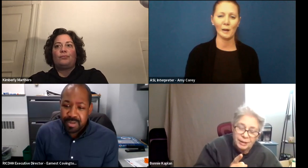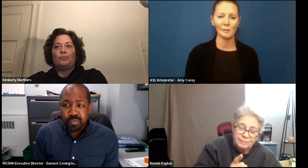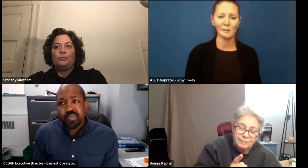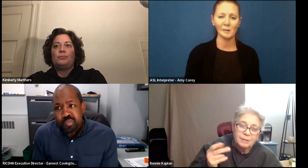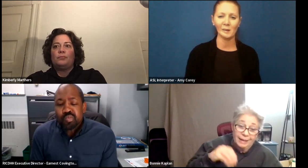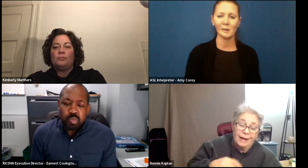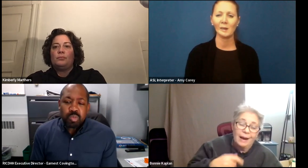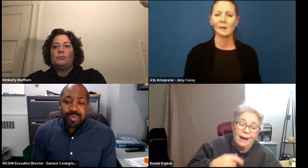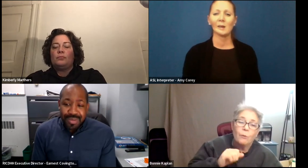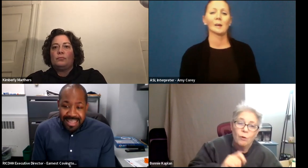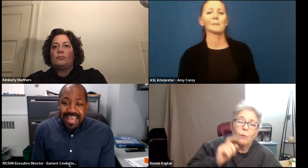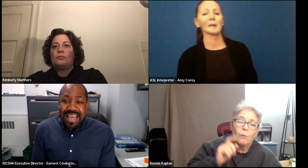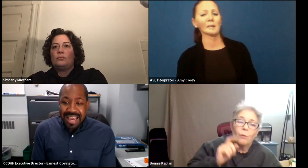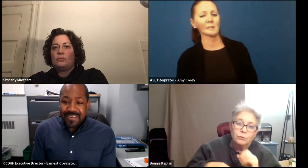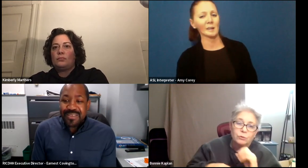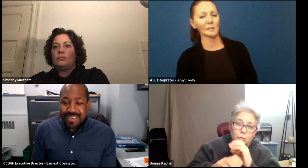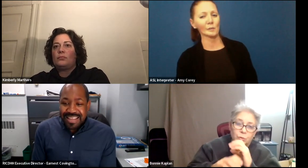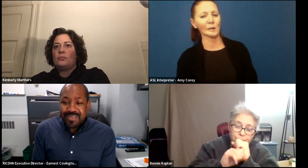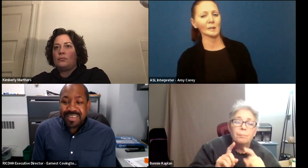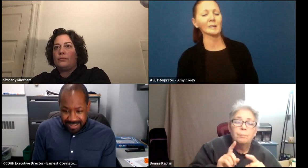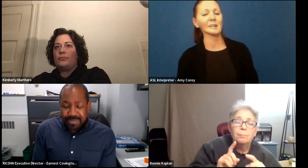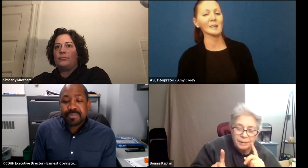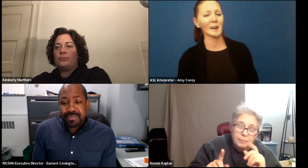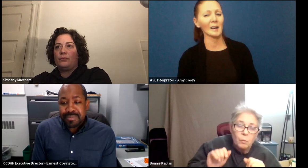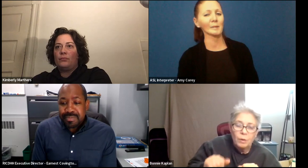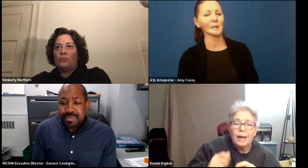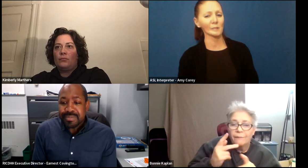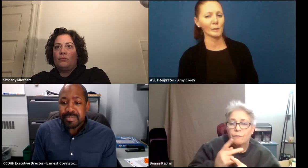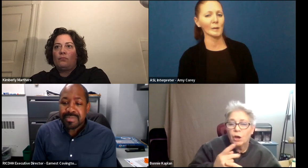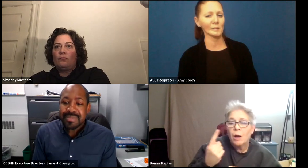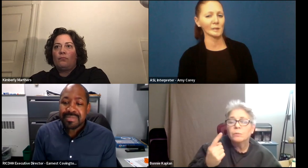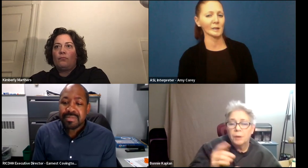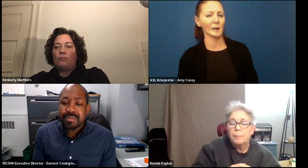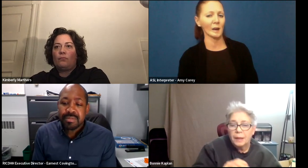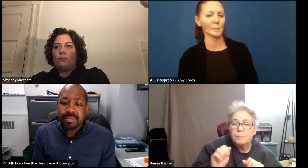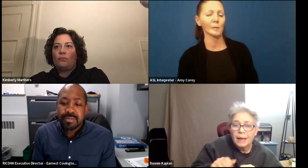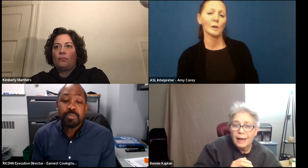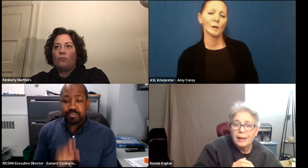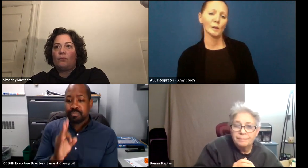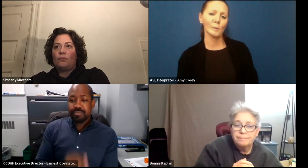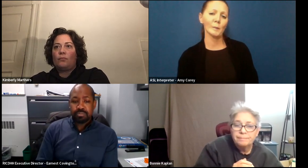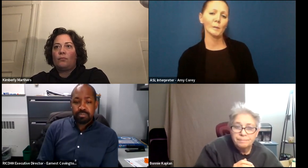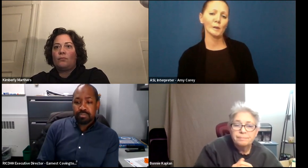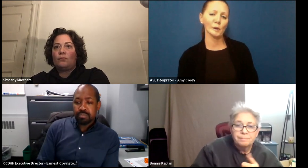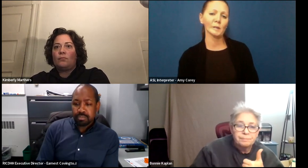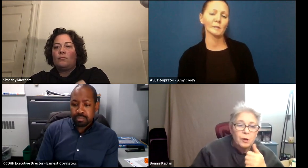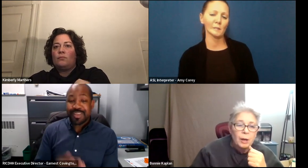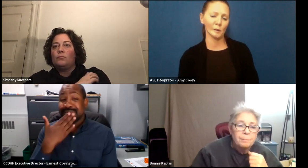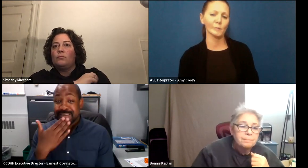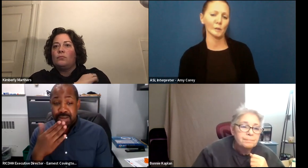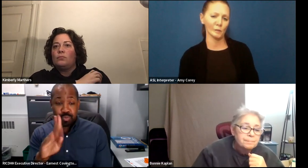of privacy, Bonnie is answering, yeah, because of privacy, maybe we